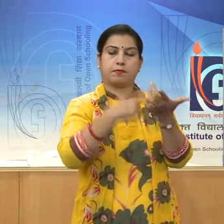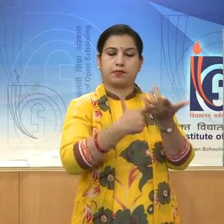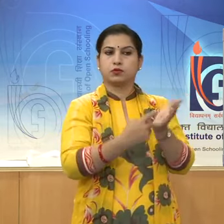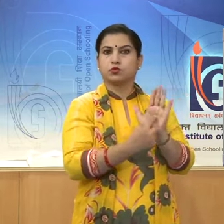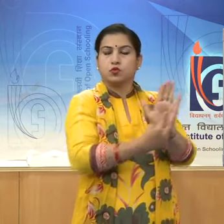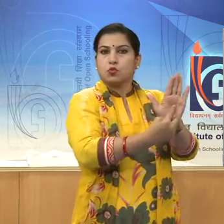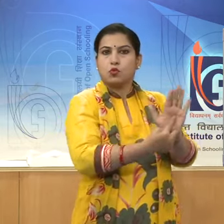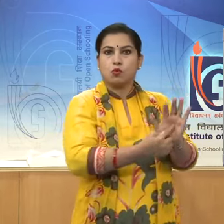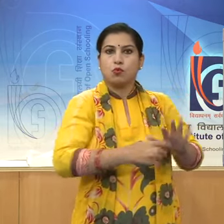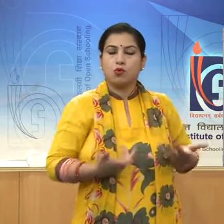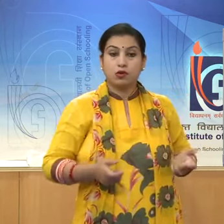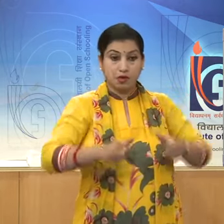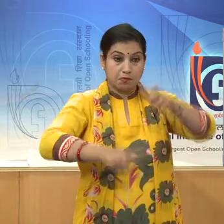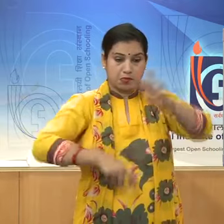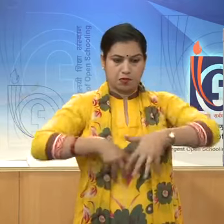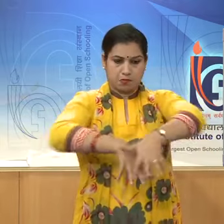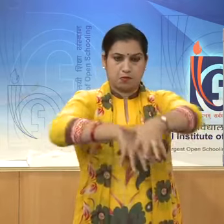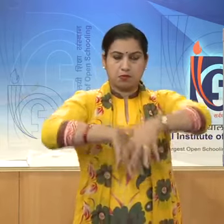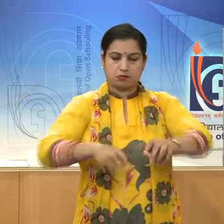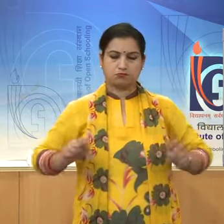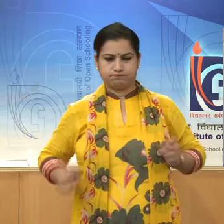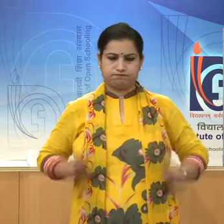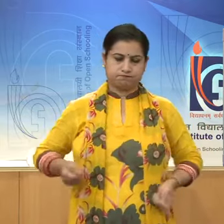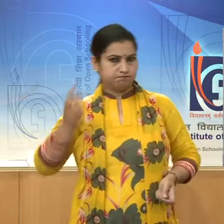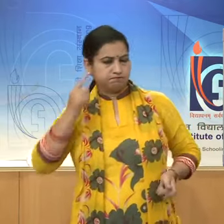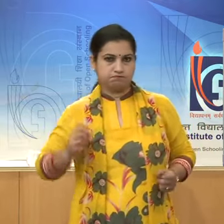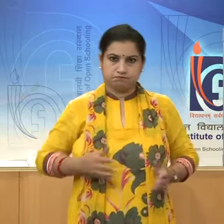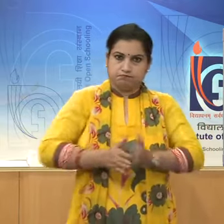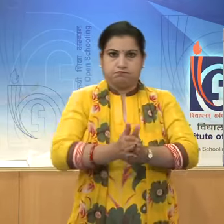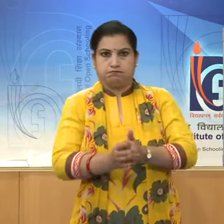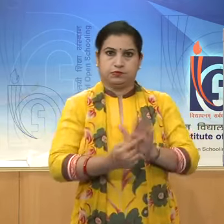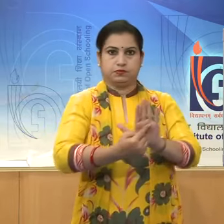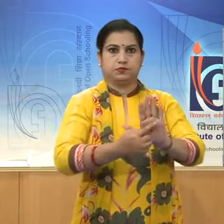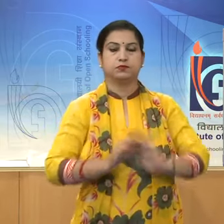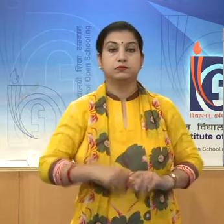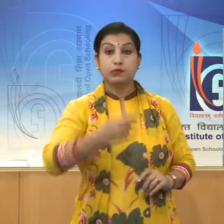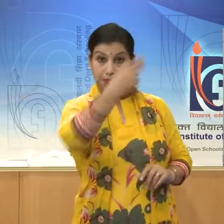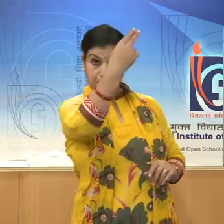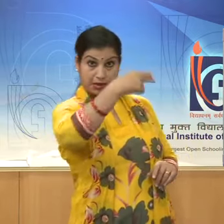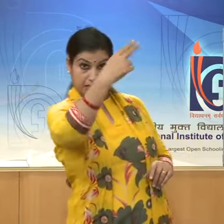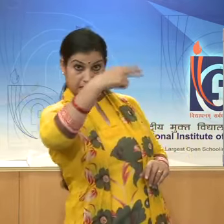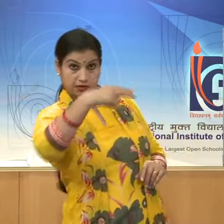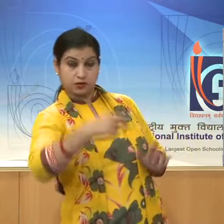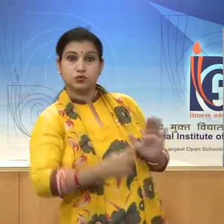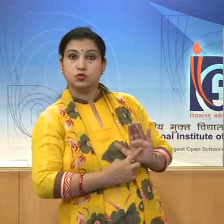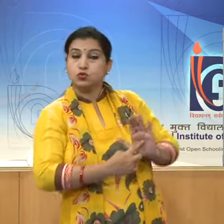to energize the march. The painting shows